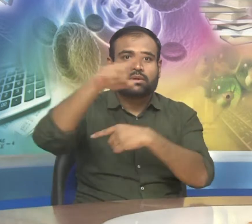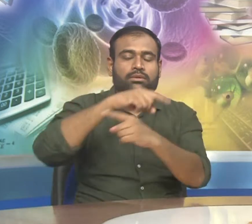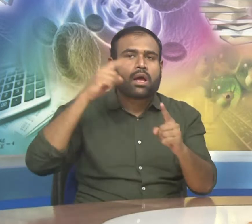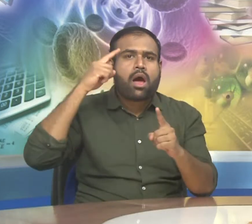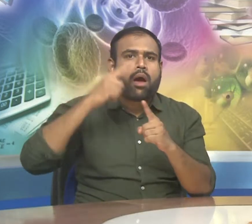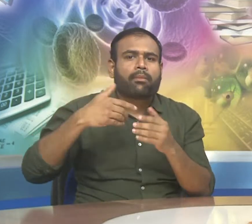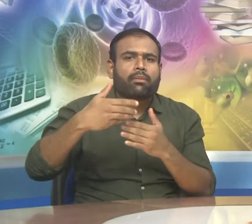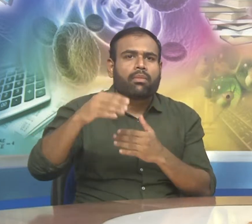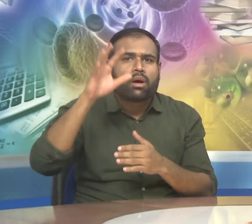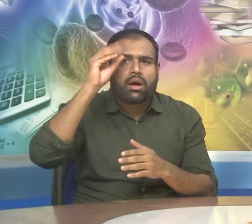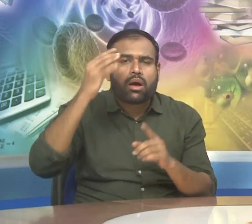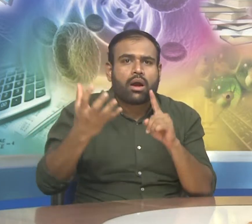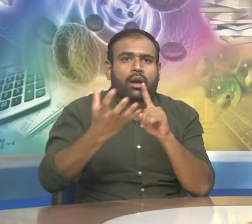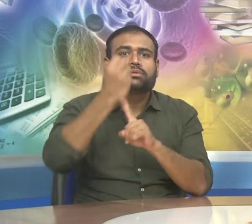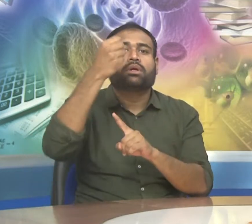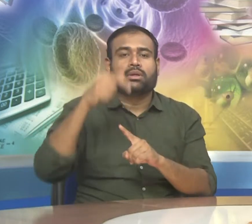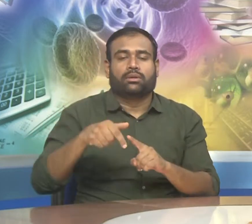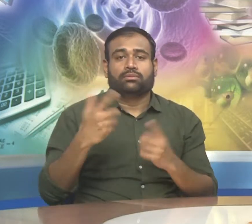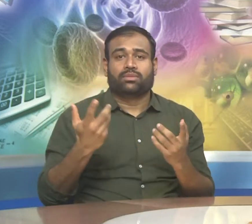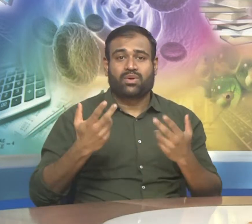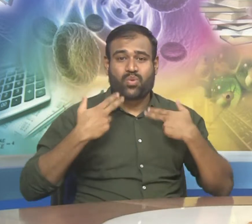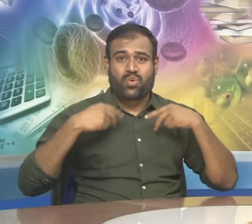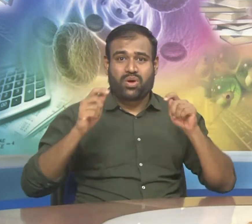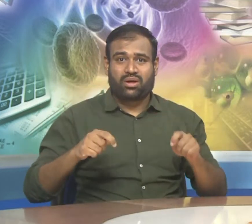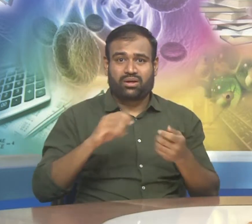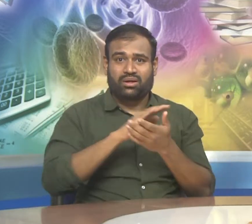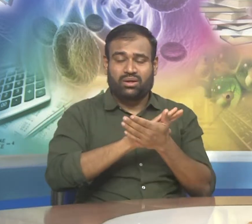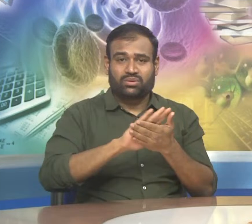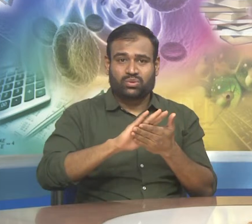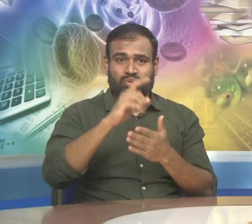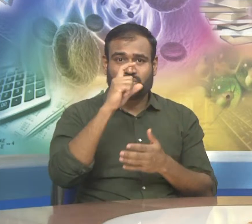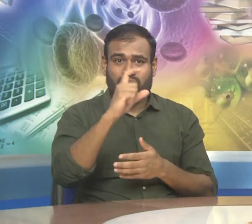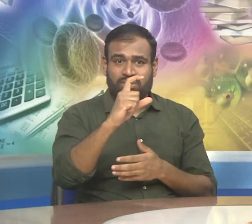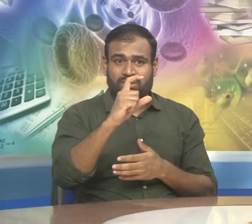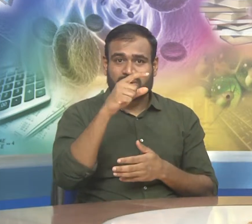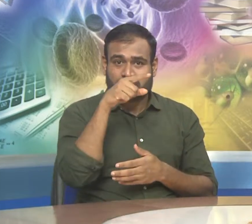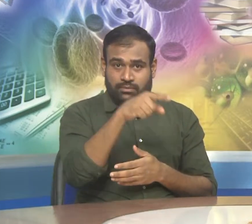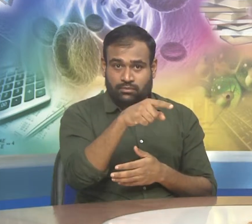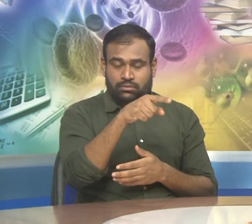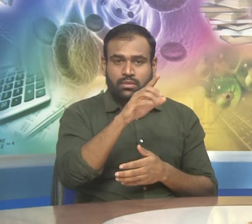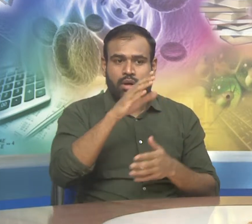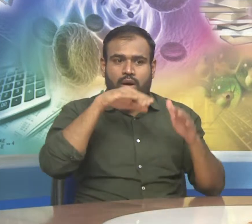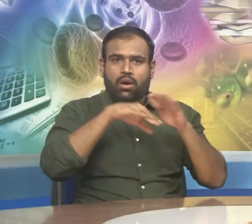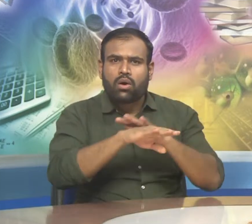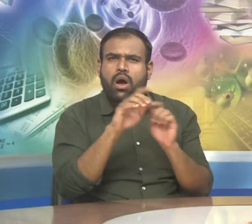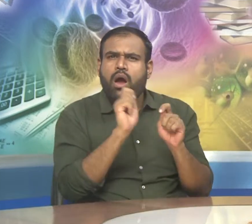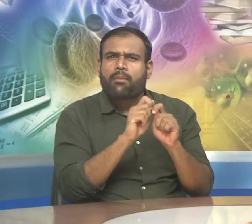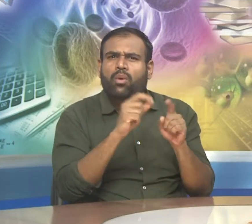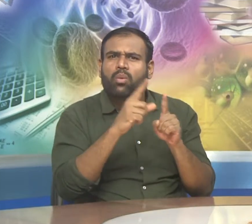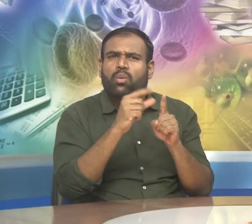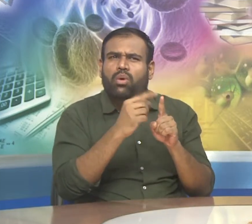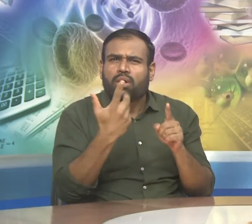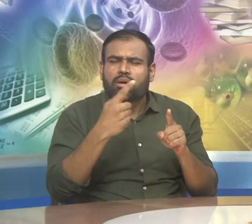First is describe the composition and organization of the High Court.